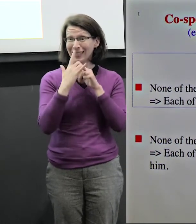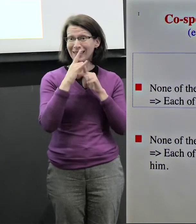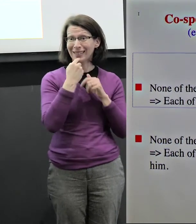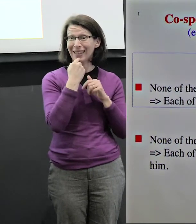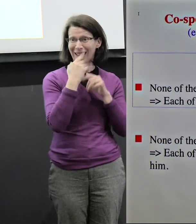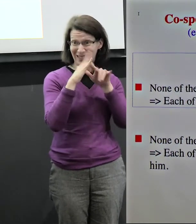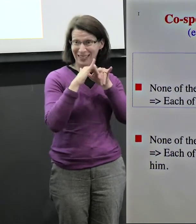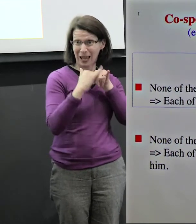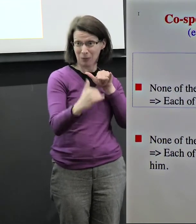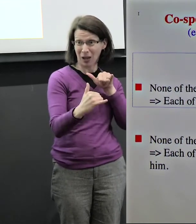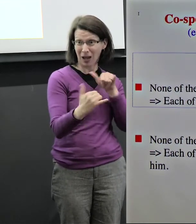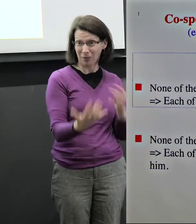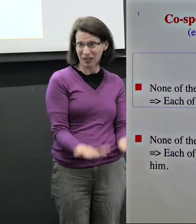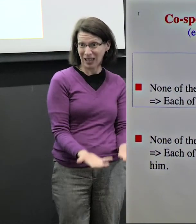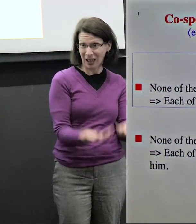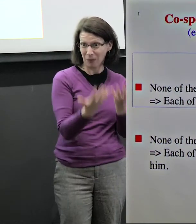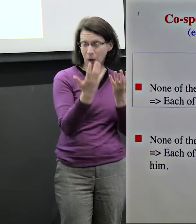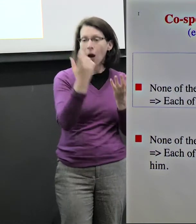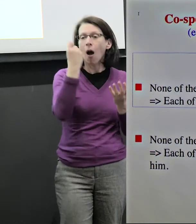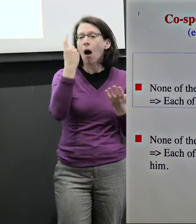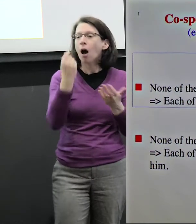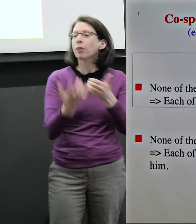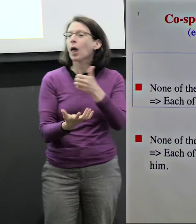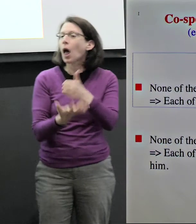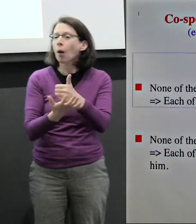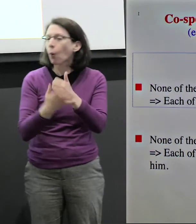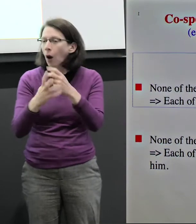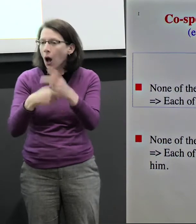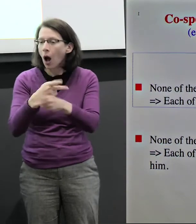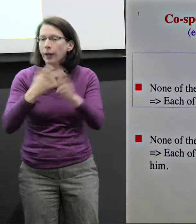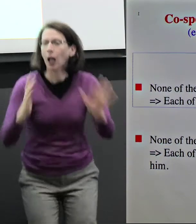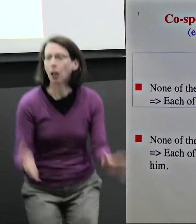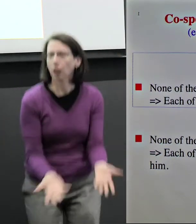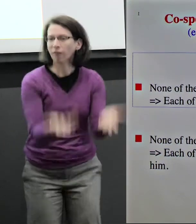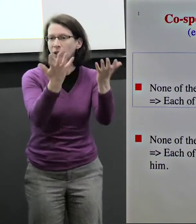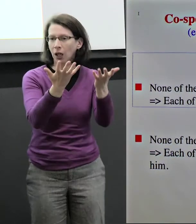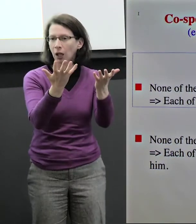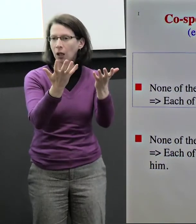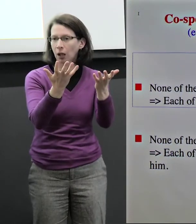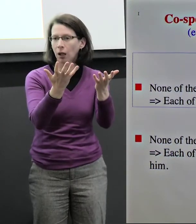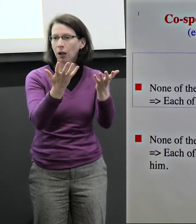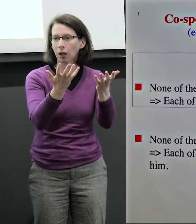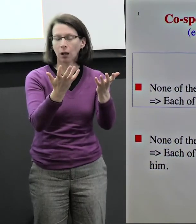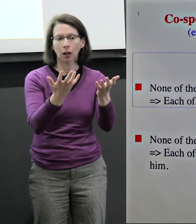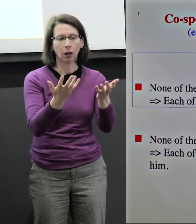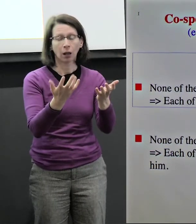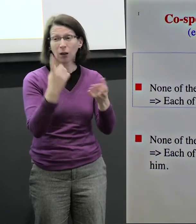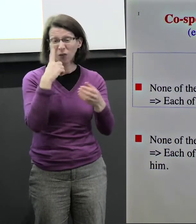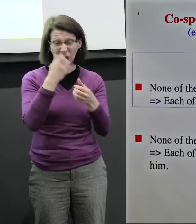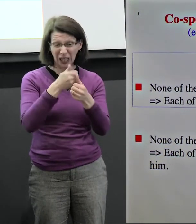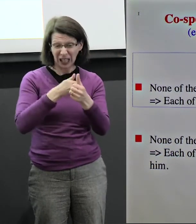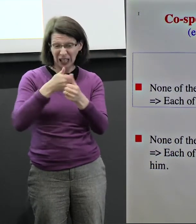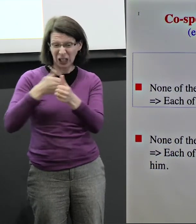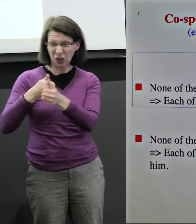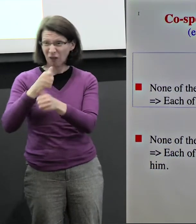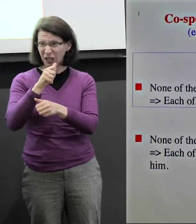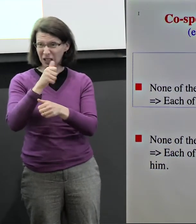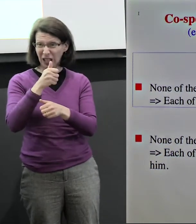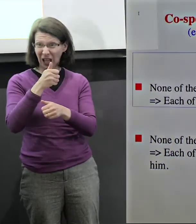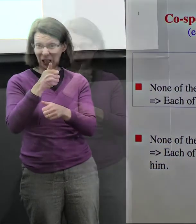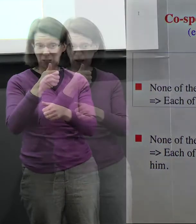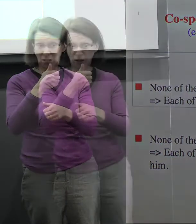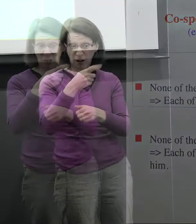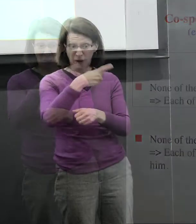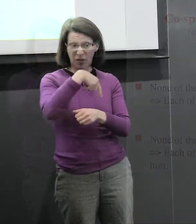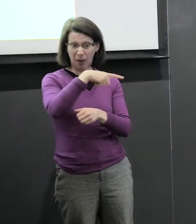the relevant type of help is a lifting. In other words, for each of them, if they were